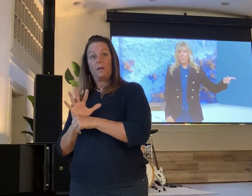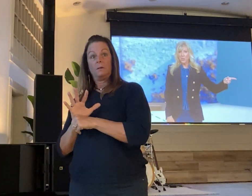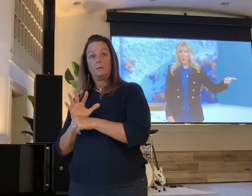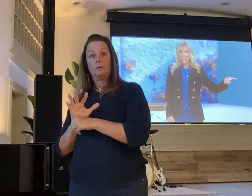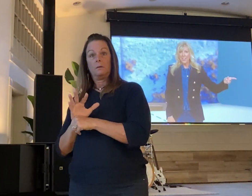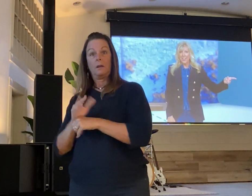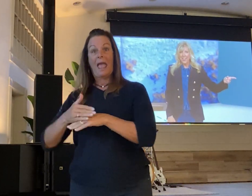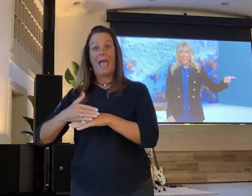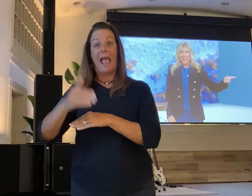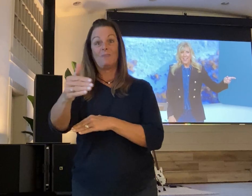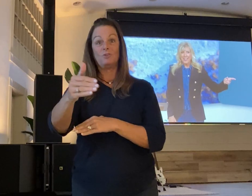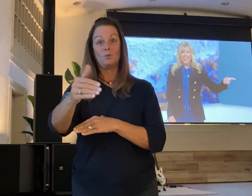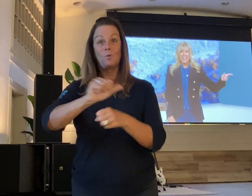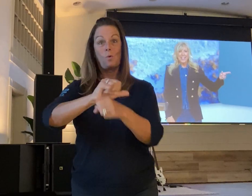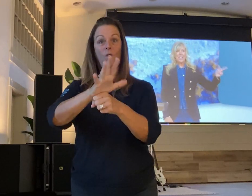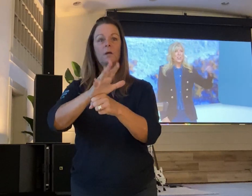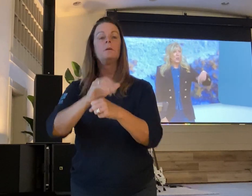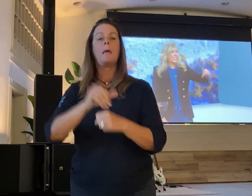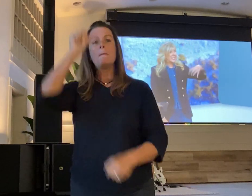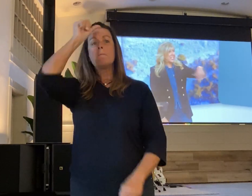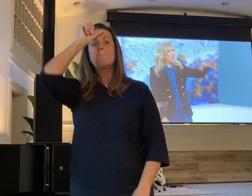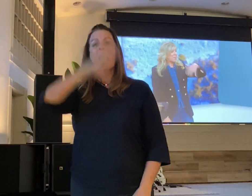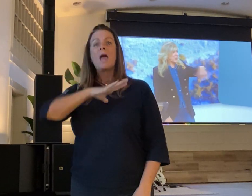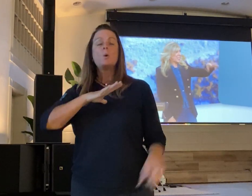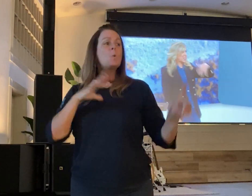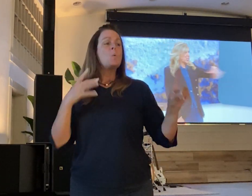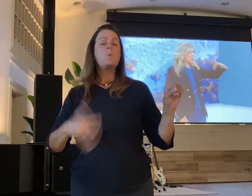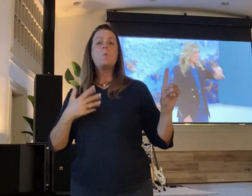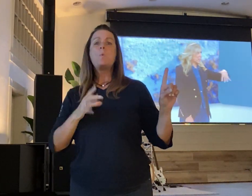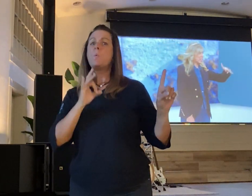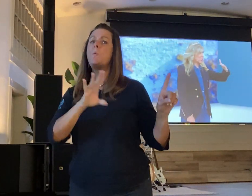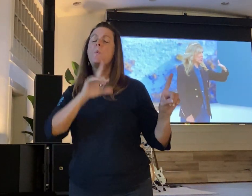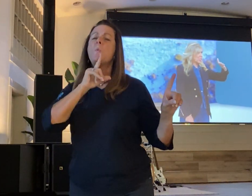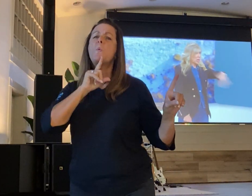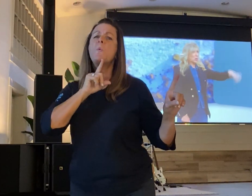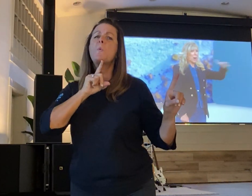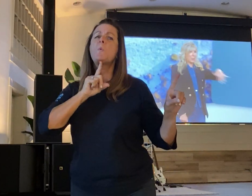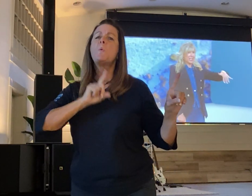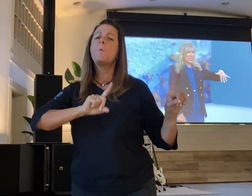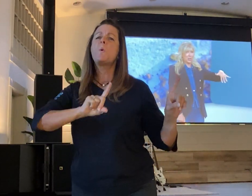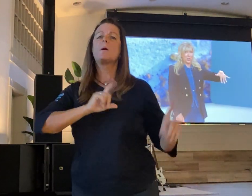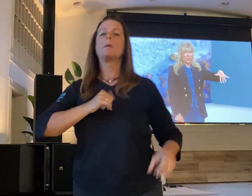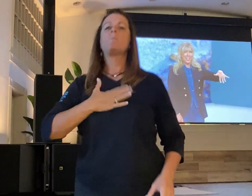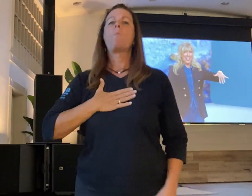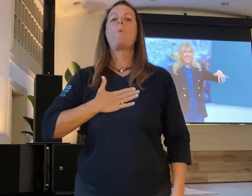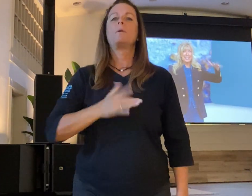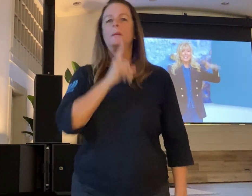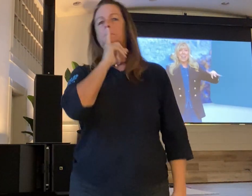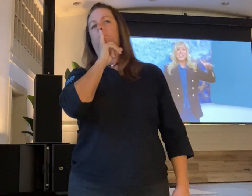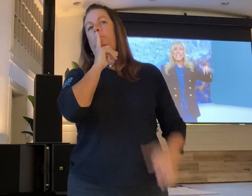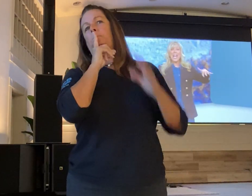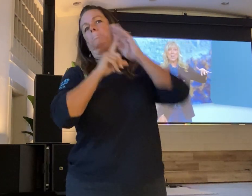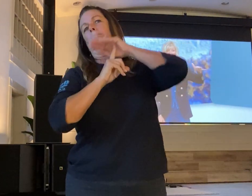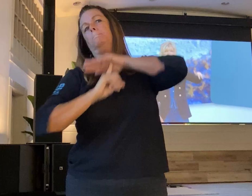were before 2020. That even though 65% of the general population are